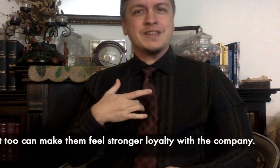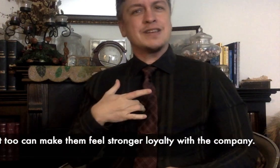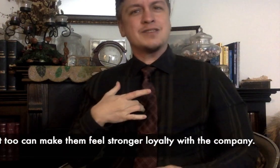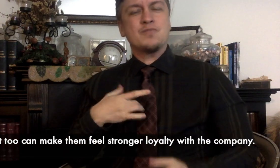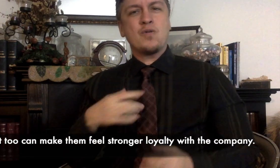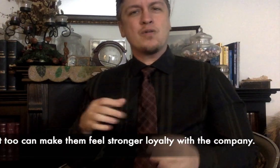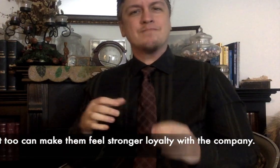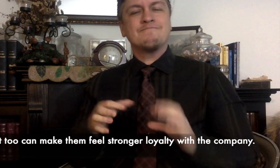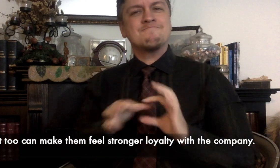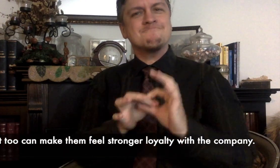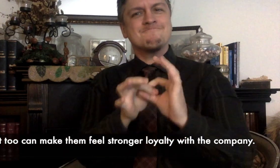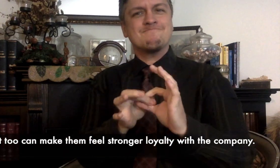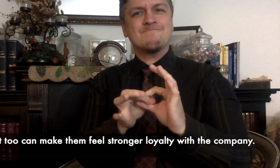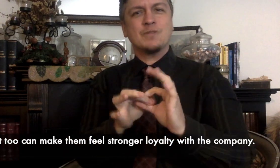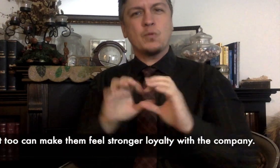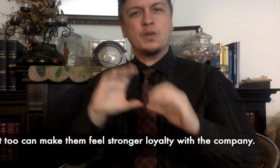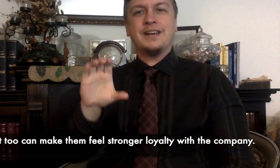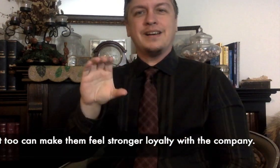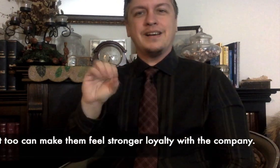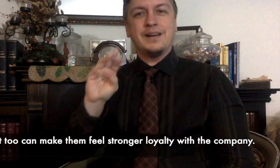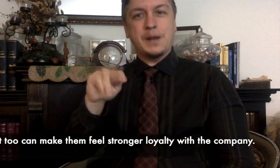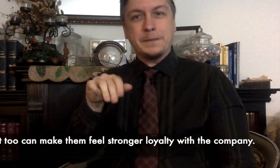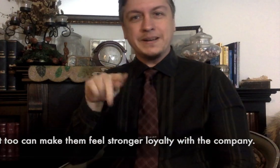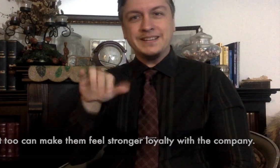make them feel stronger loyalty to the company.